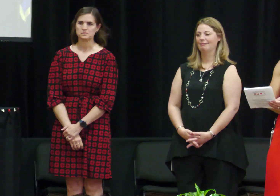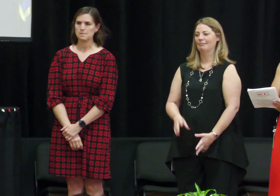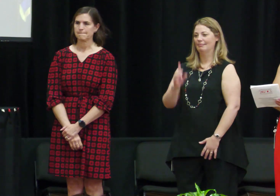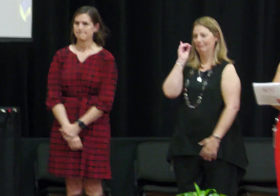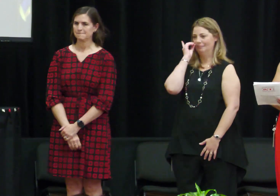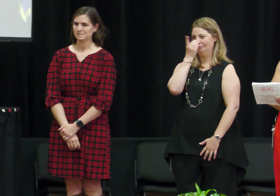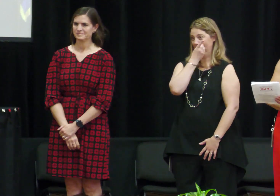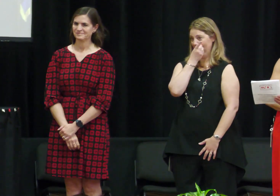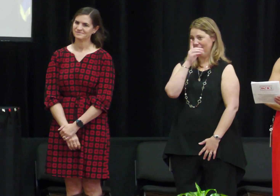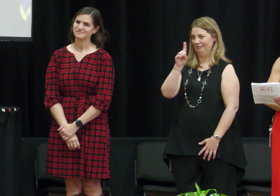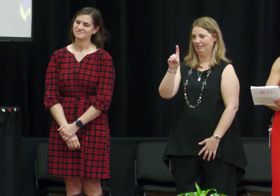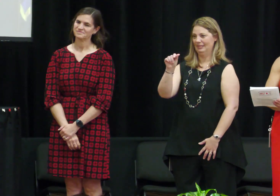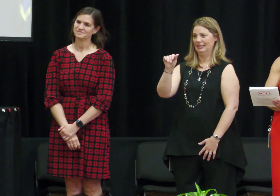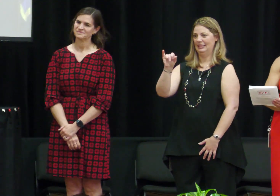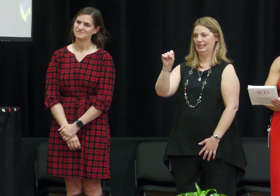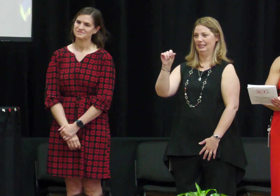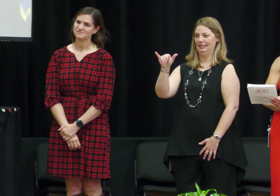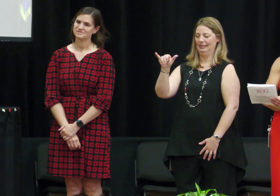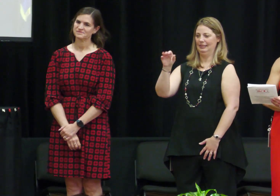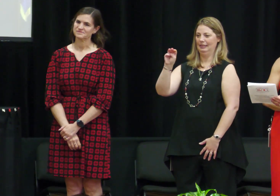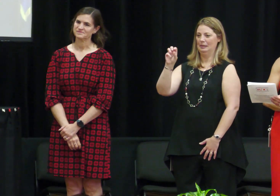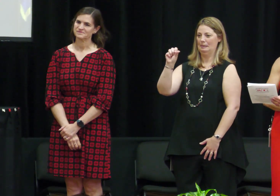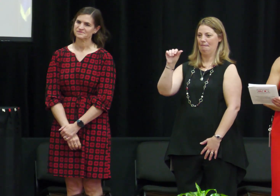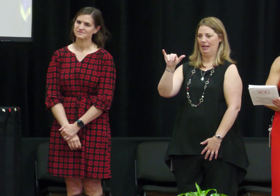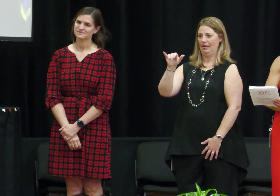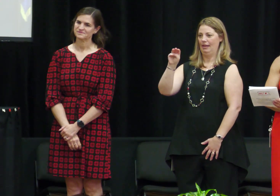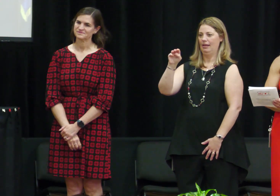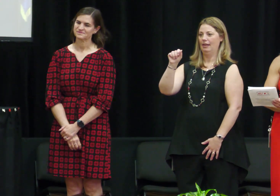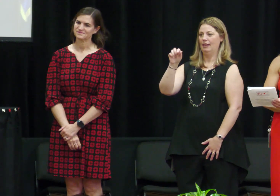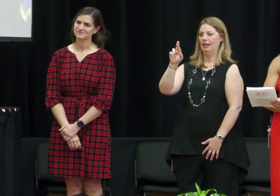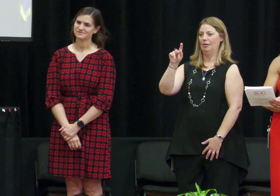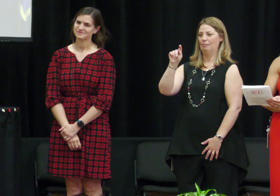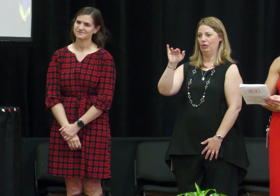Daisy Mae Martin, Colorado Springs.